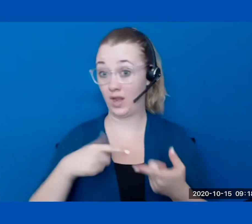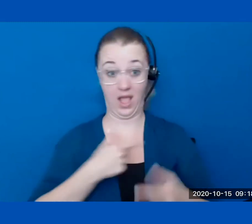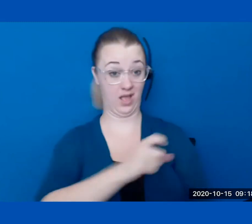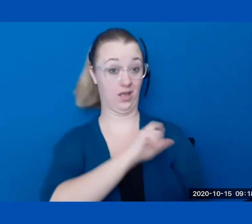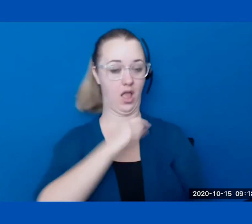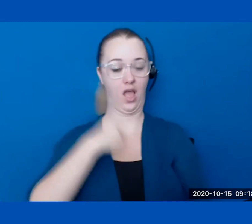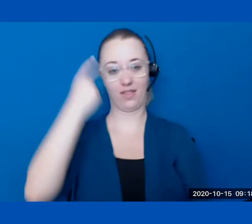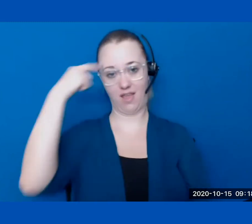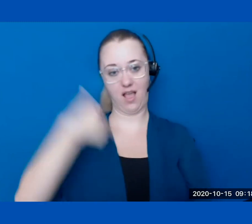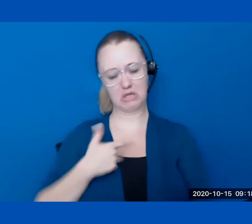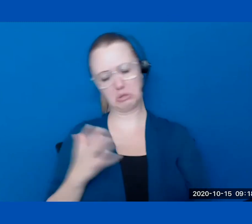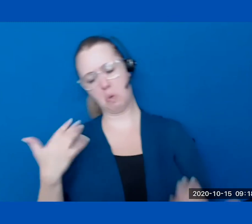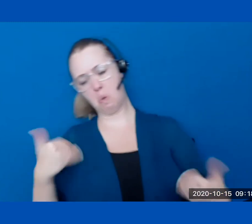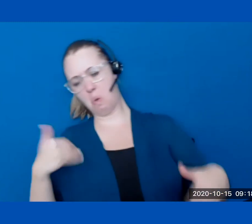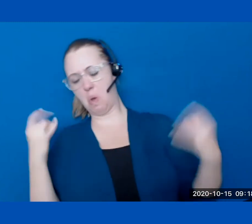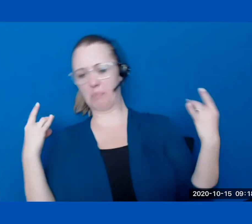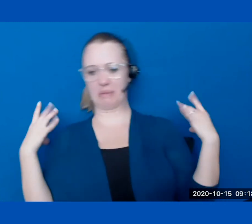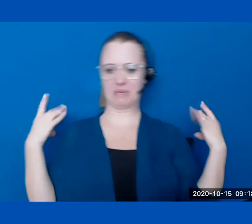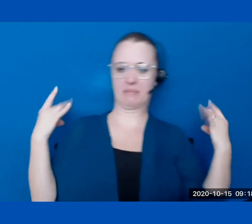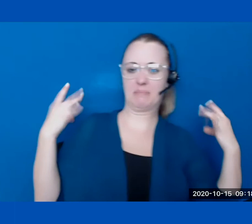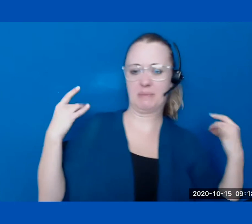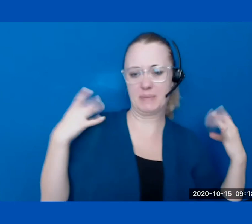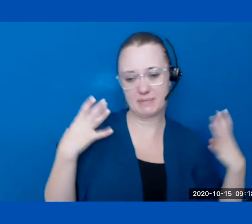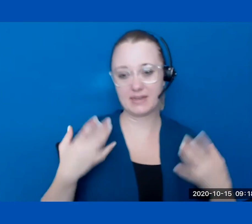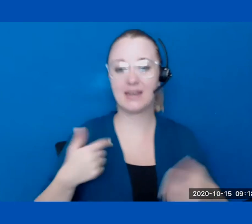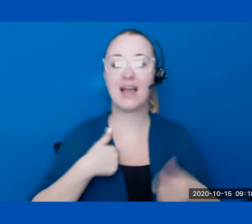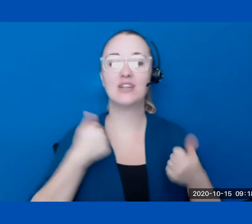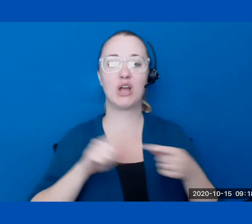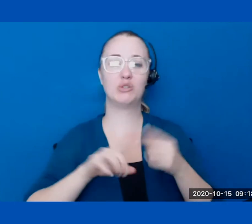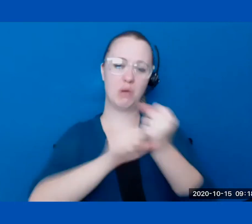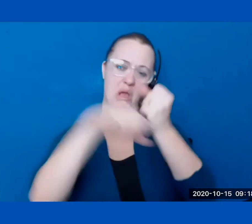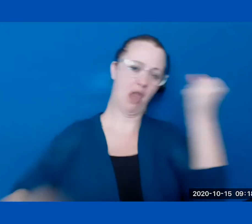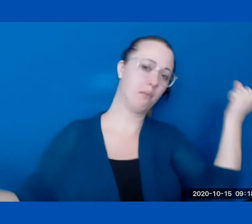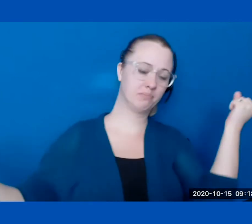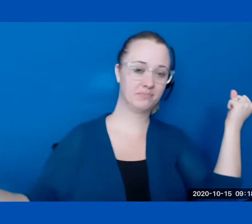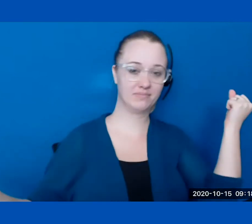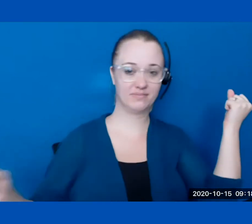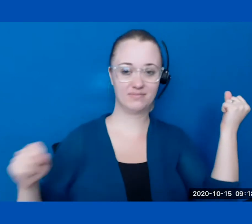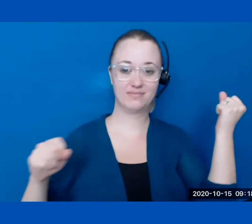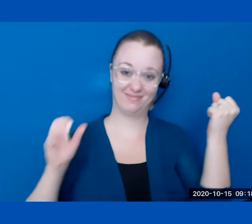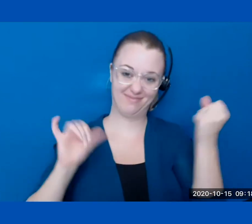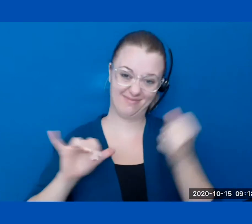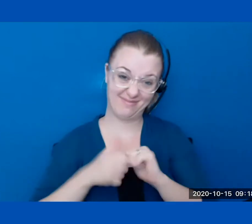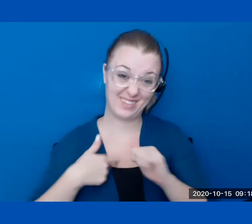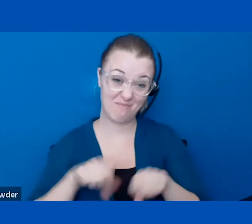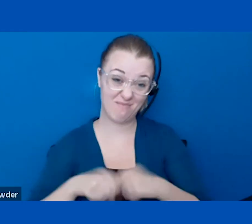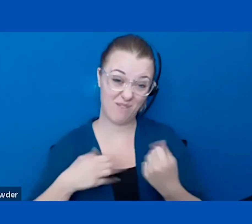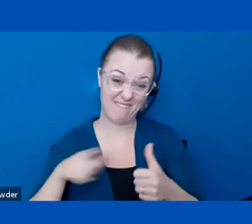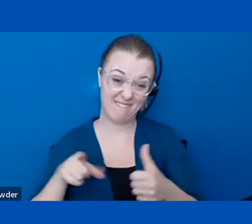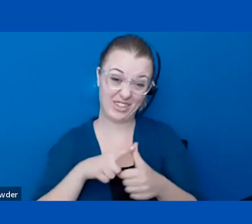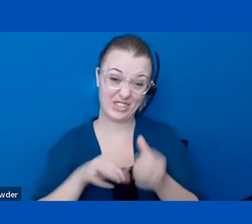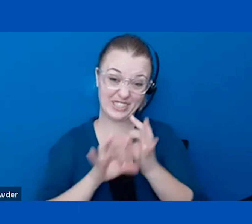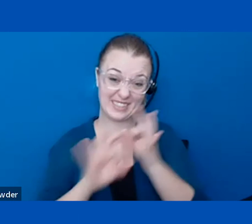something like that, and I used to unfold it pretty harshly, and that's how I broke my first cane.